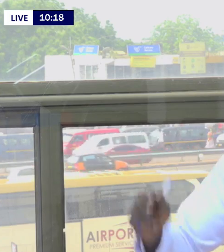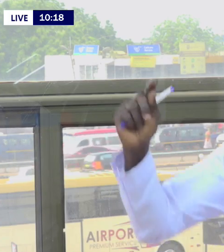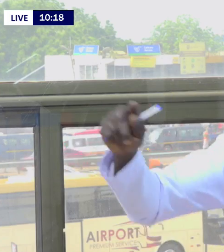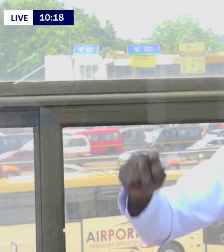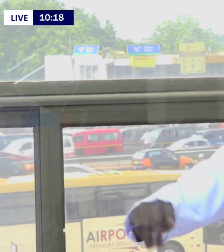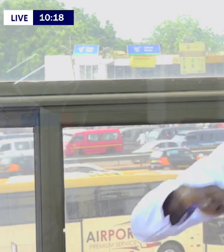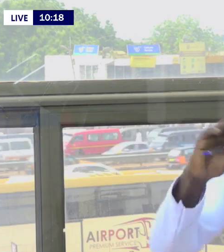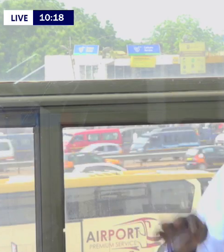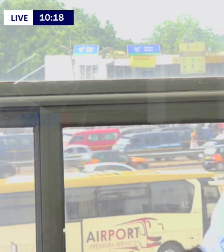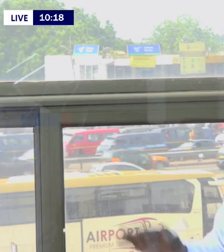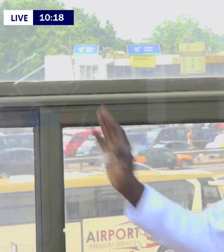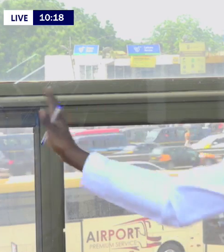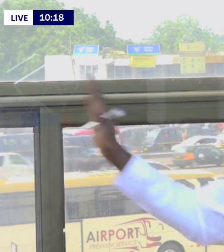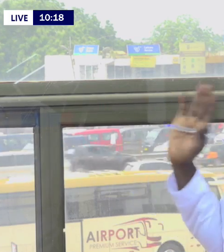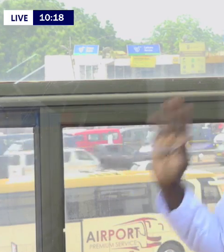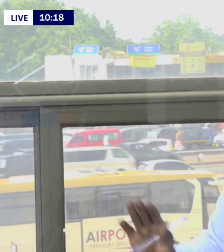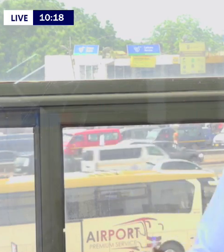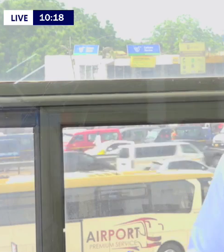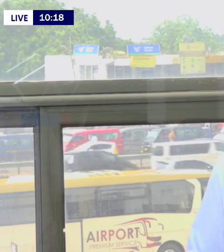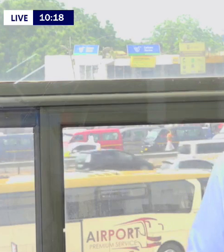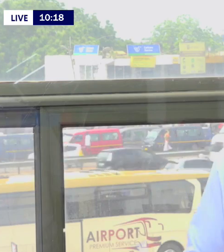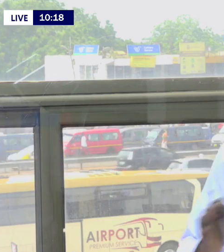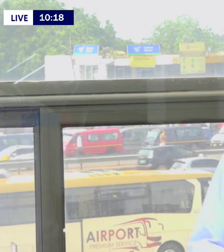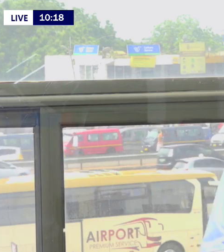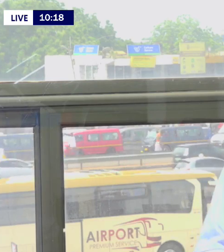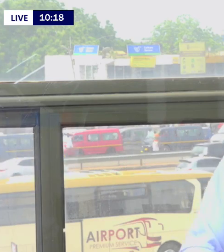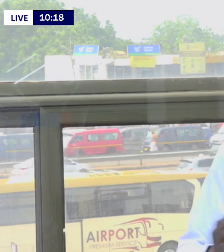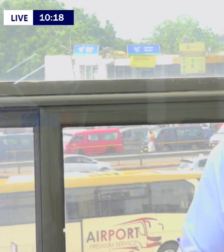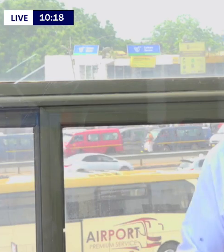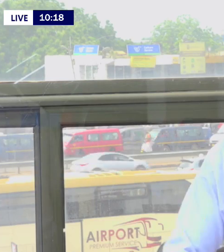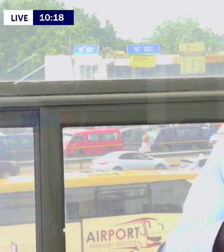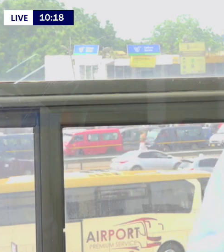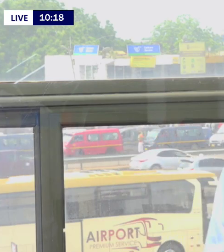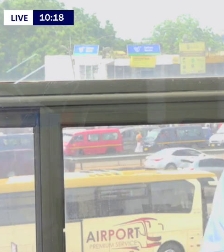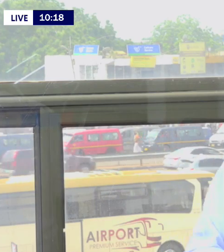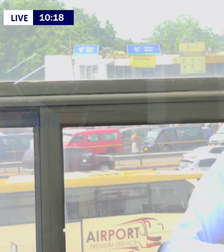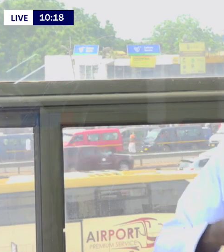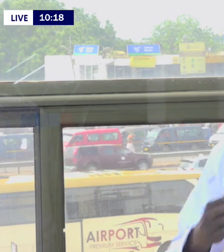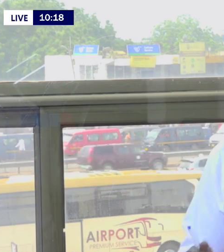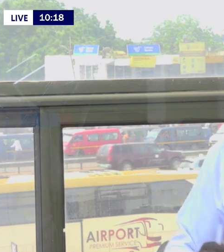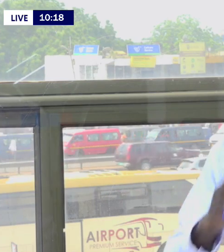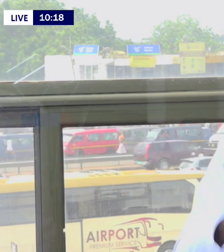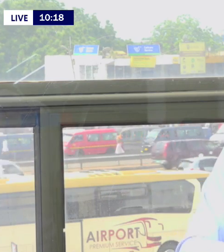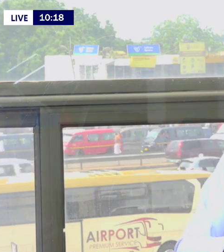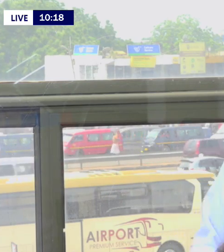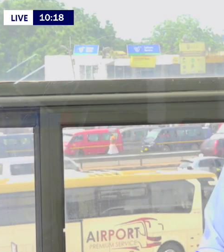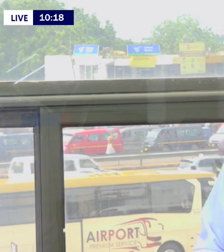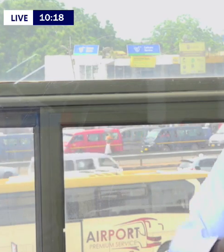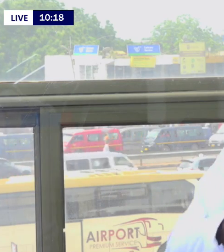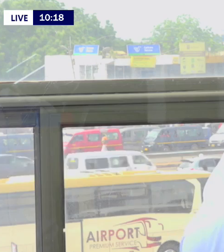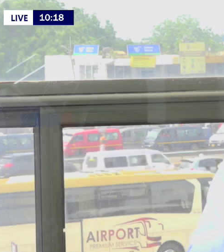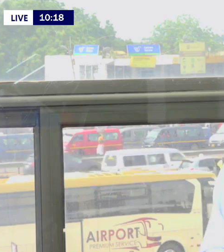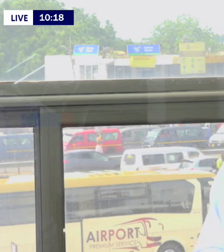ye says and no ebe ha ya drinti mumi yen si fofro pre. Ye wo sika ye di besi. De all my sika de si dino kansa u